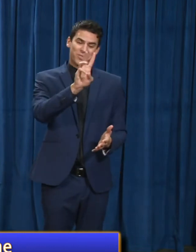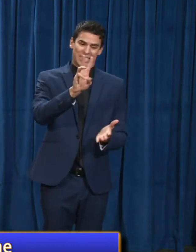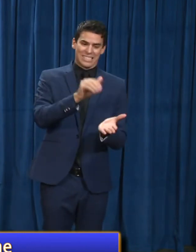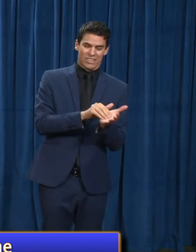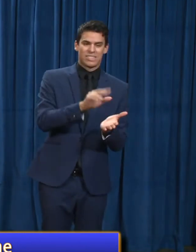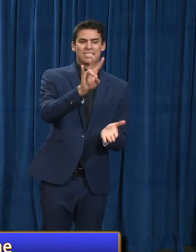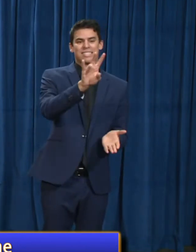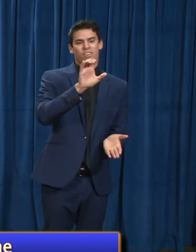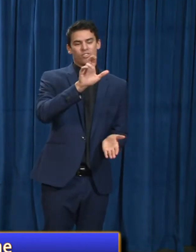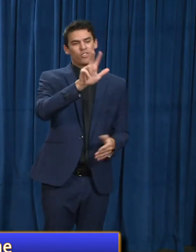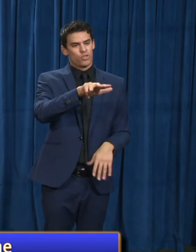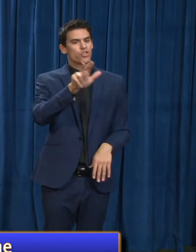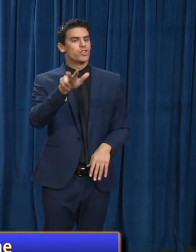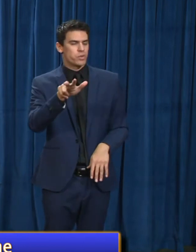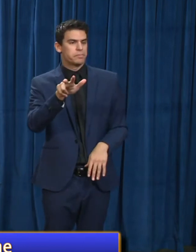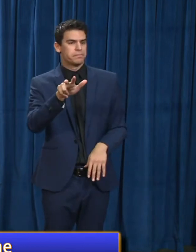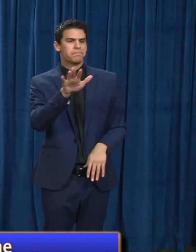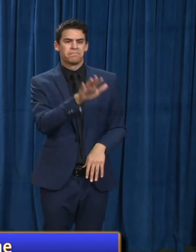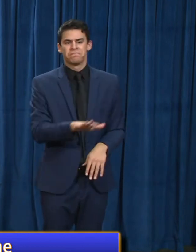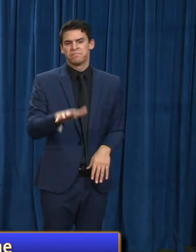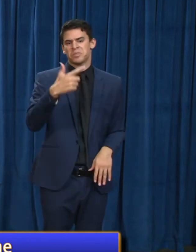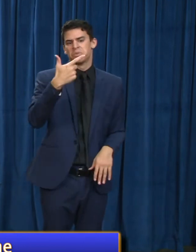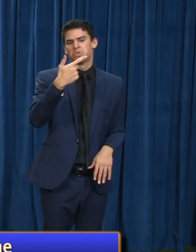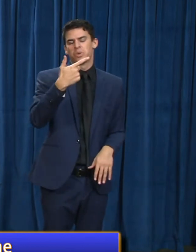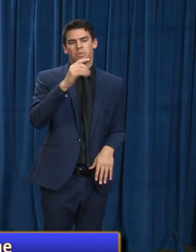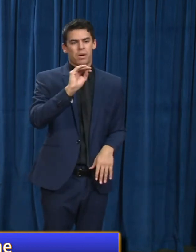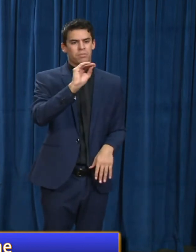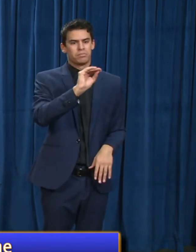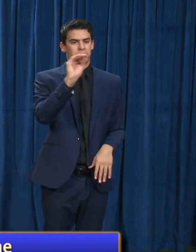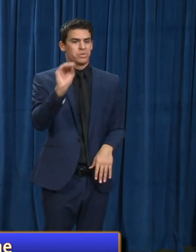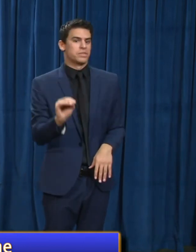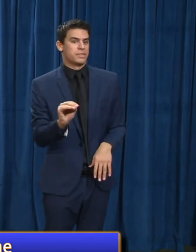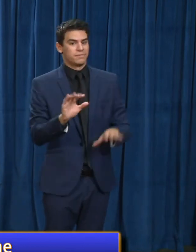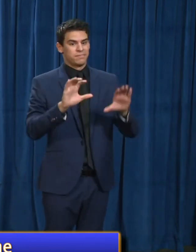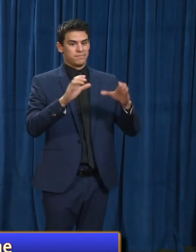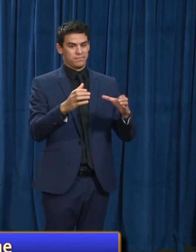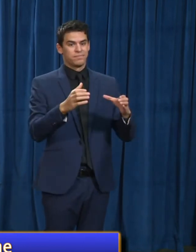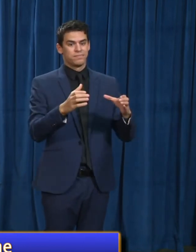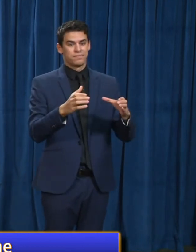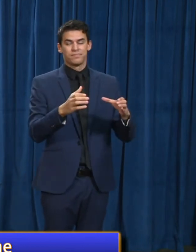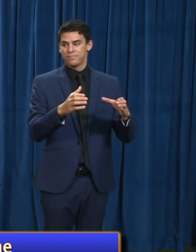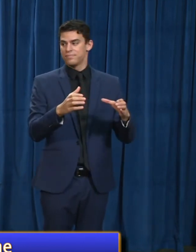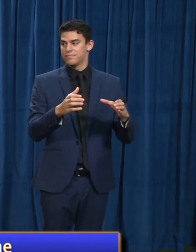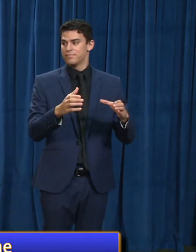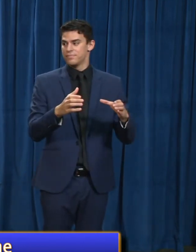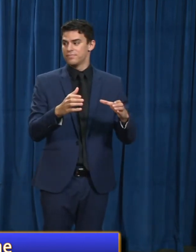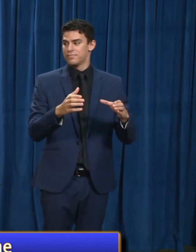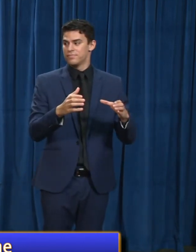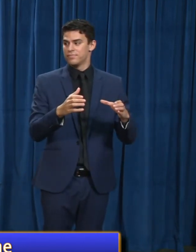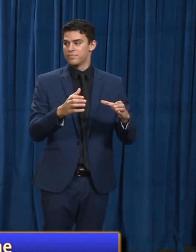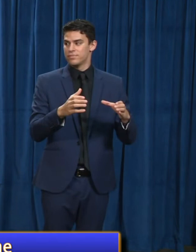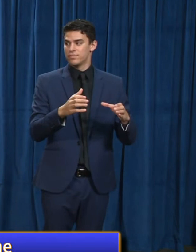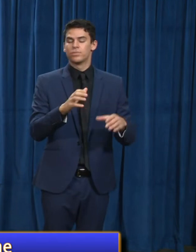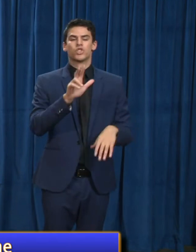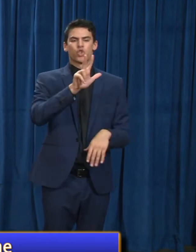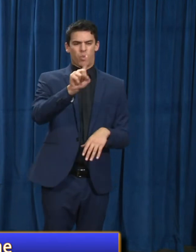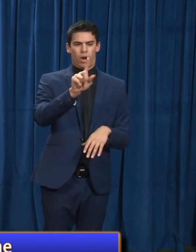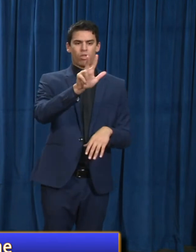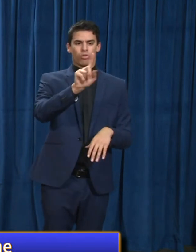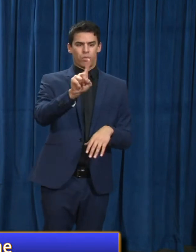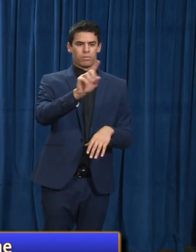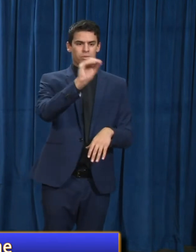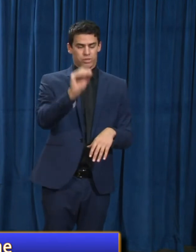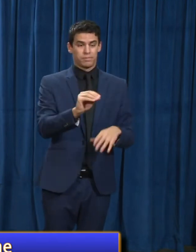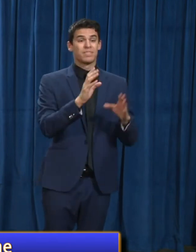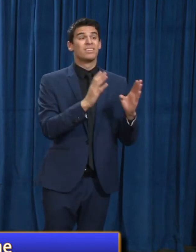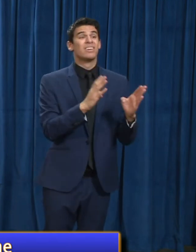26,733, and that's about 21% of that population. That are missing the second dose is